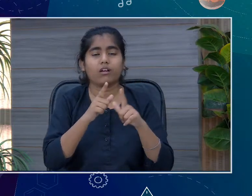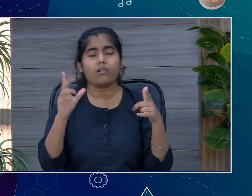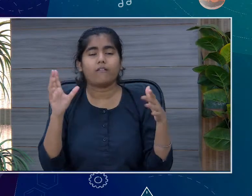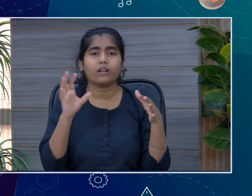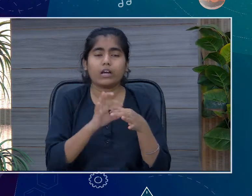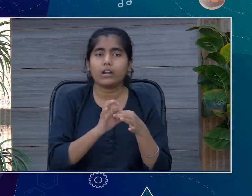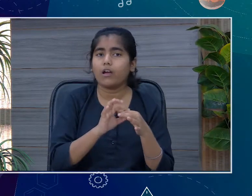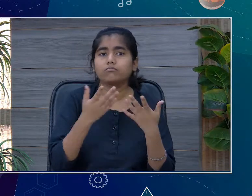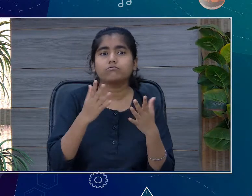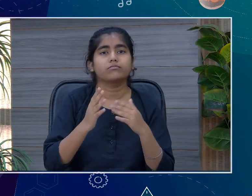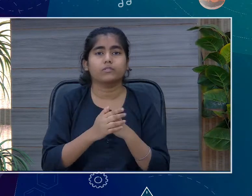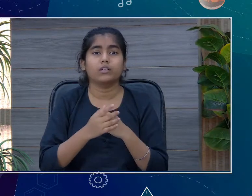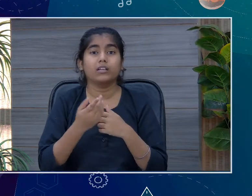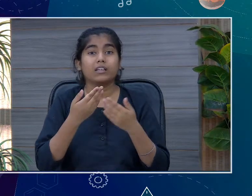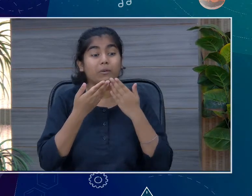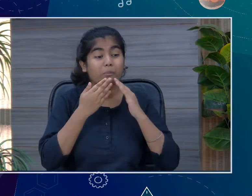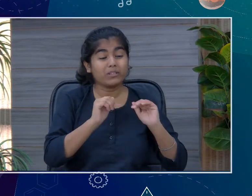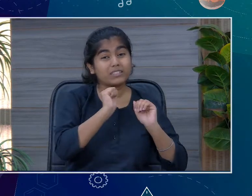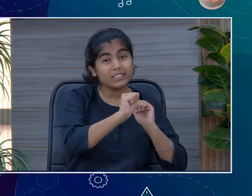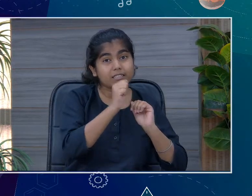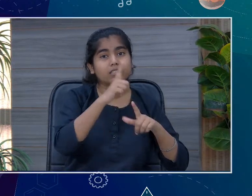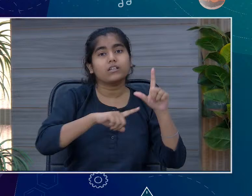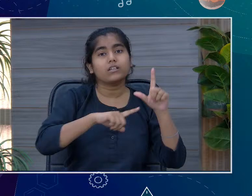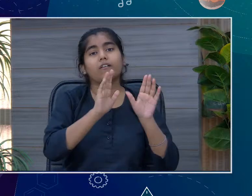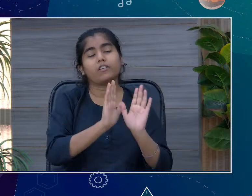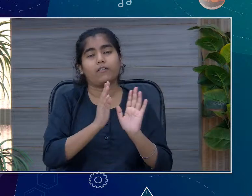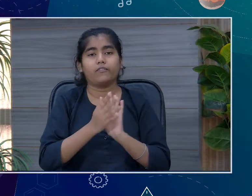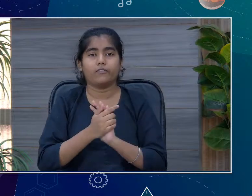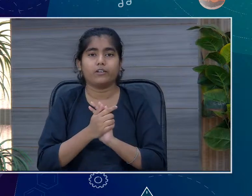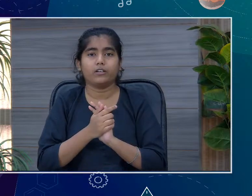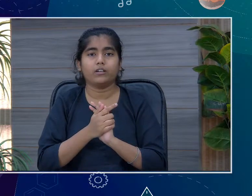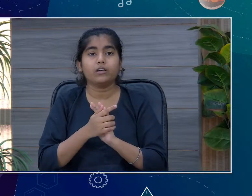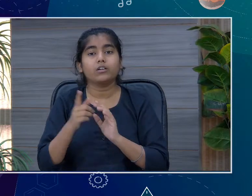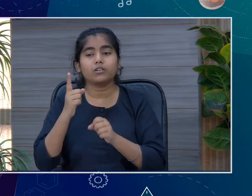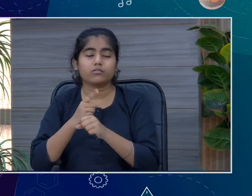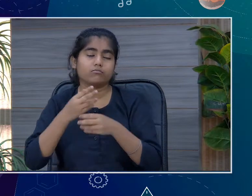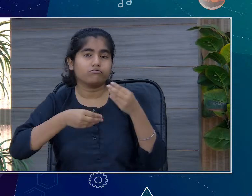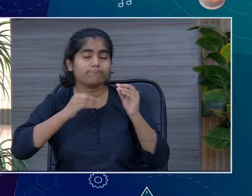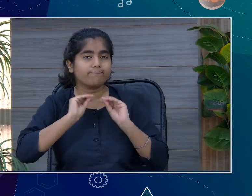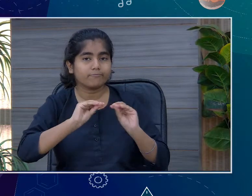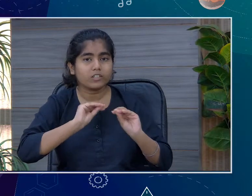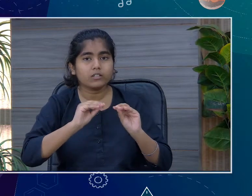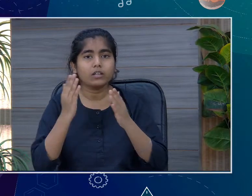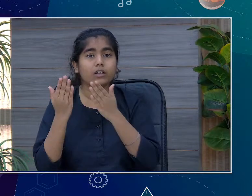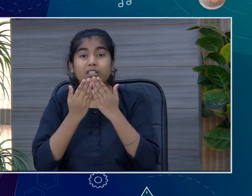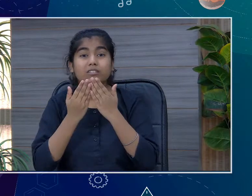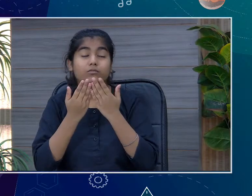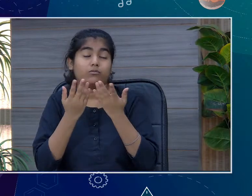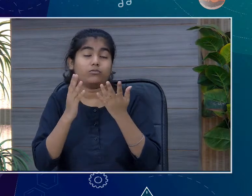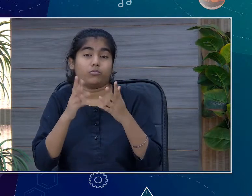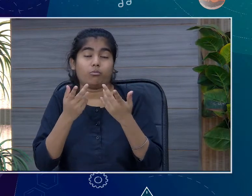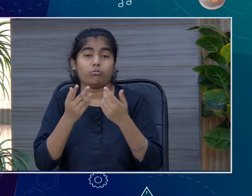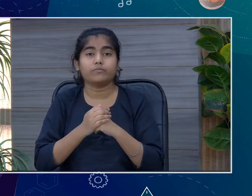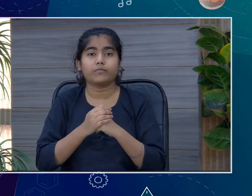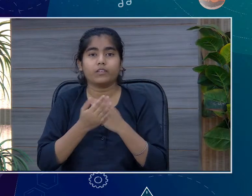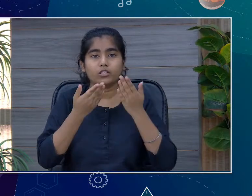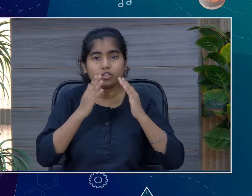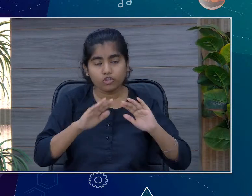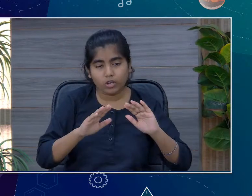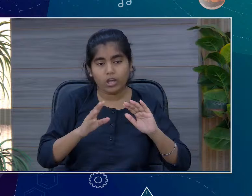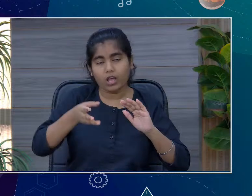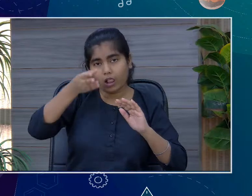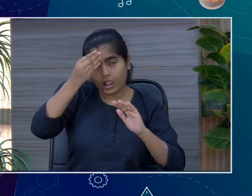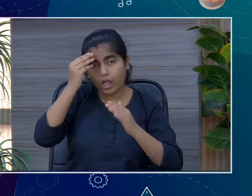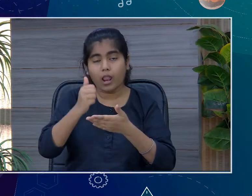the language of the child, to the language that they are teaching in school, so that the child can learn that